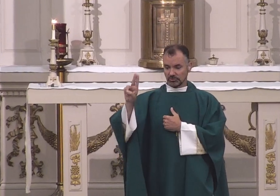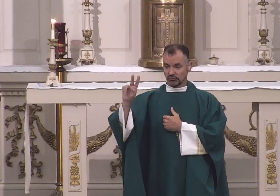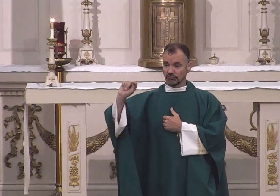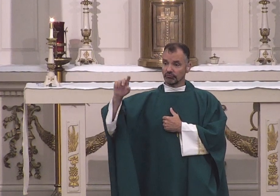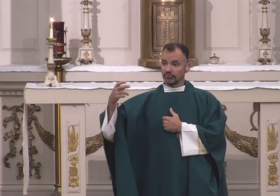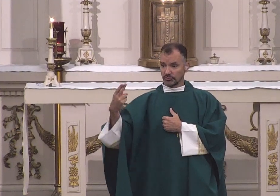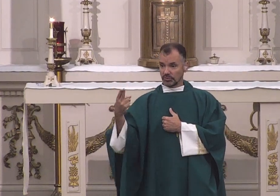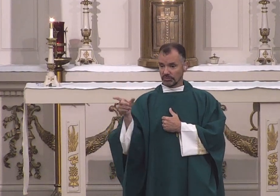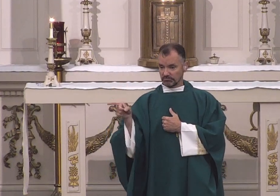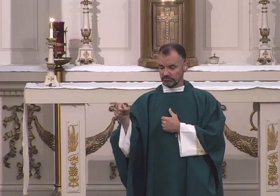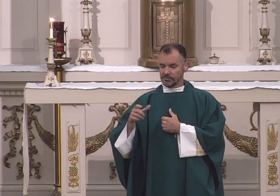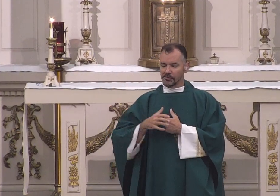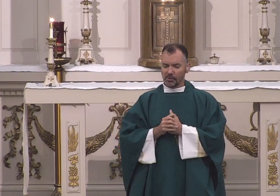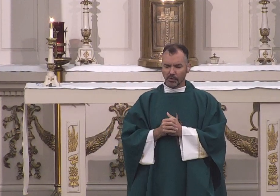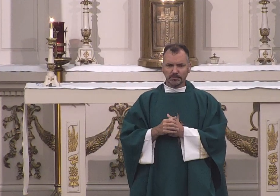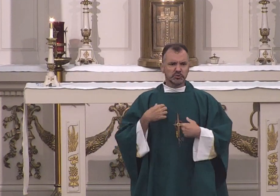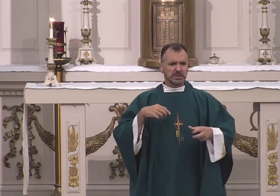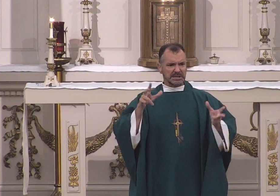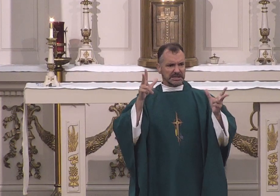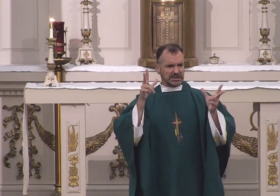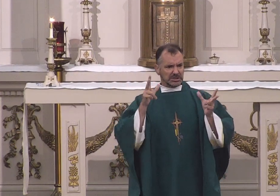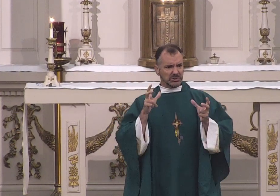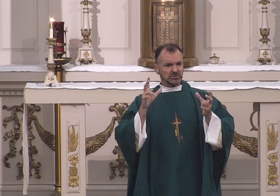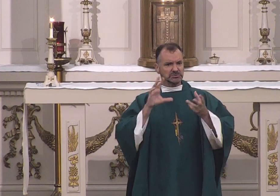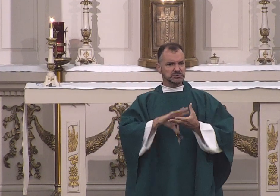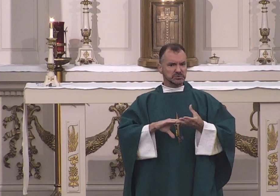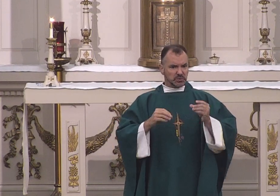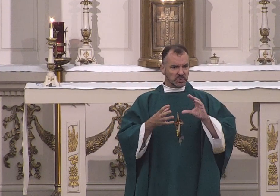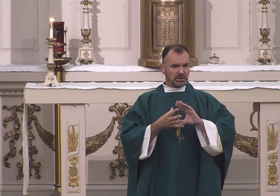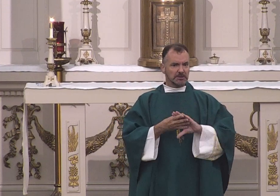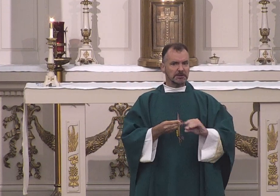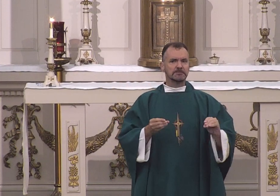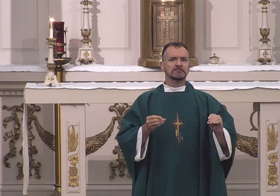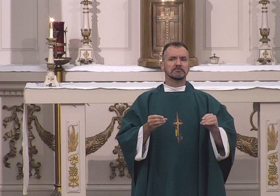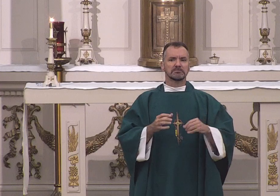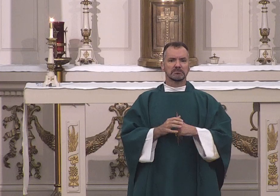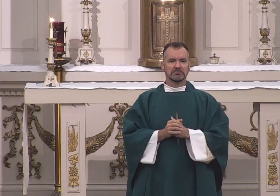We heard in the first reading today the story about Ruth.